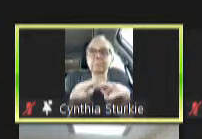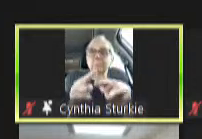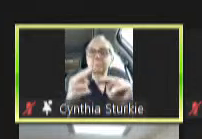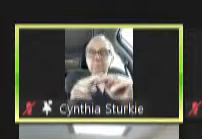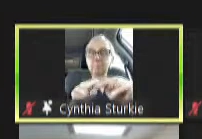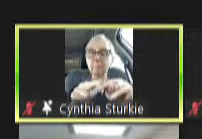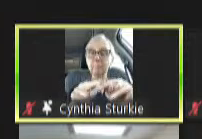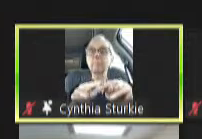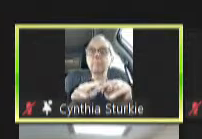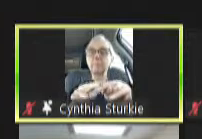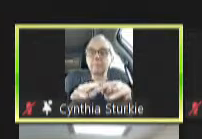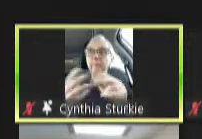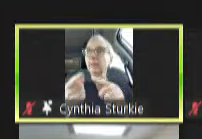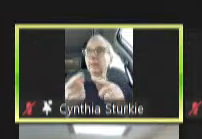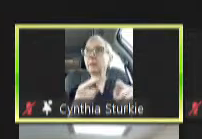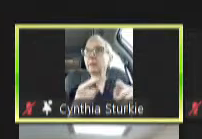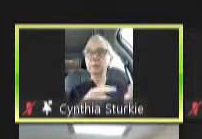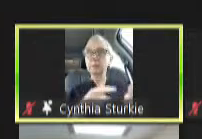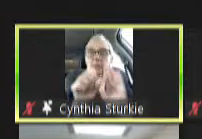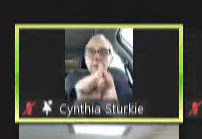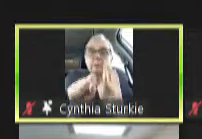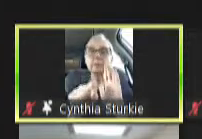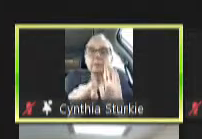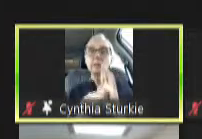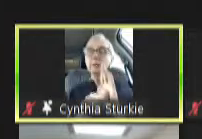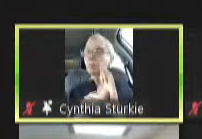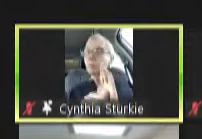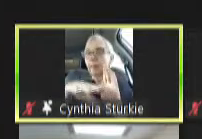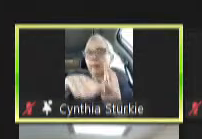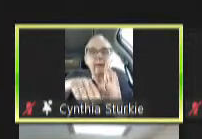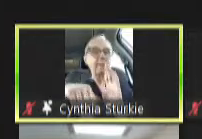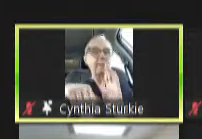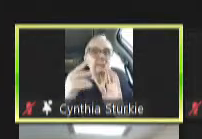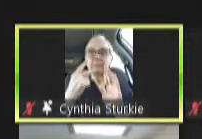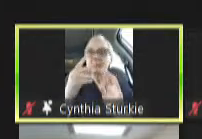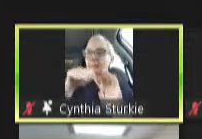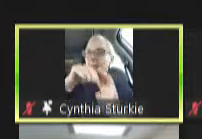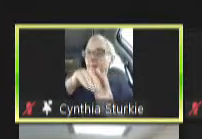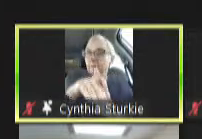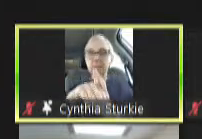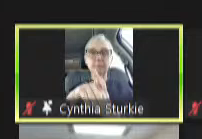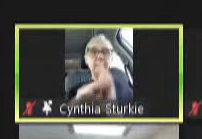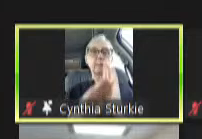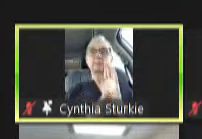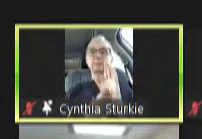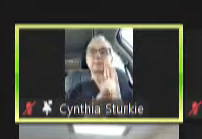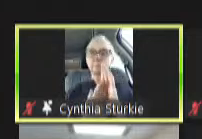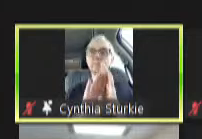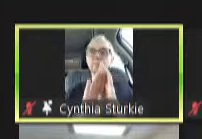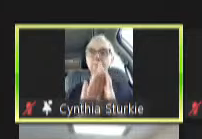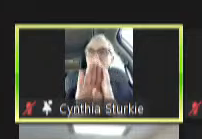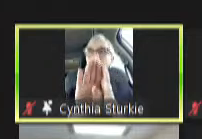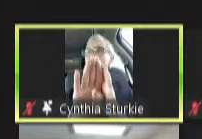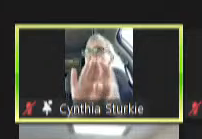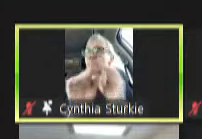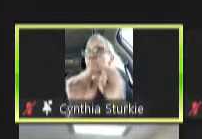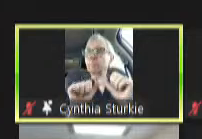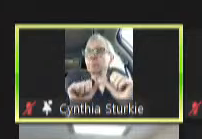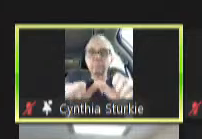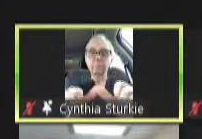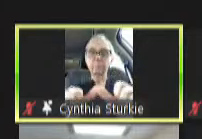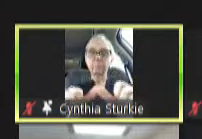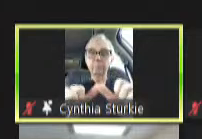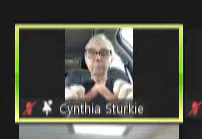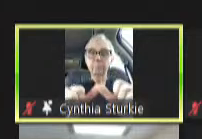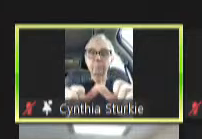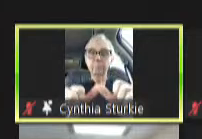in the state. We have not yet seen a decline in cases, so again, continuing on our upward trajectory. But again, as I